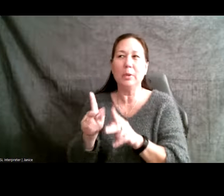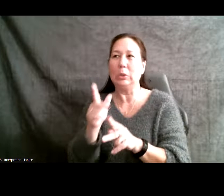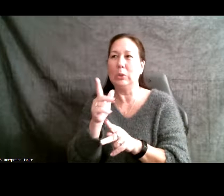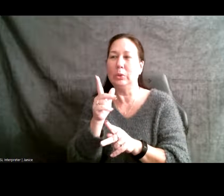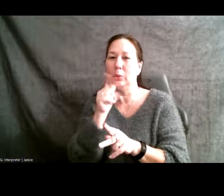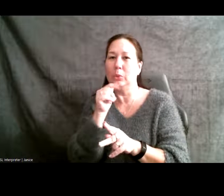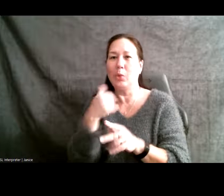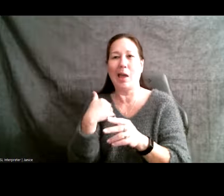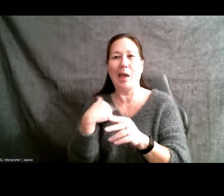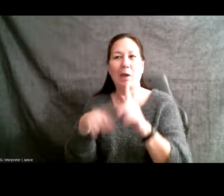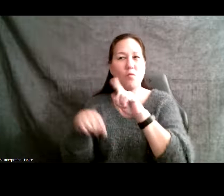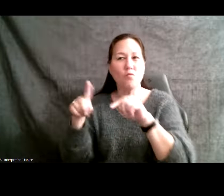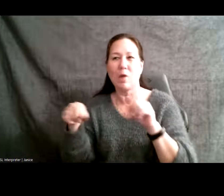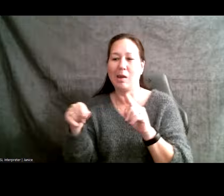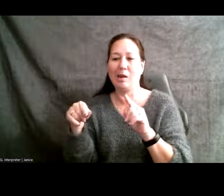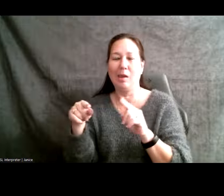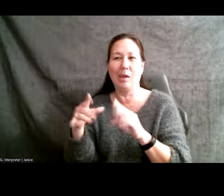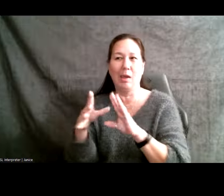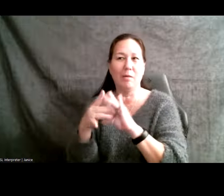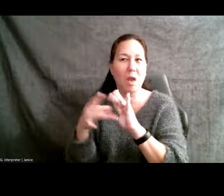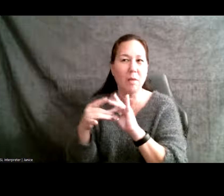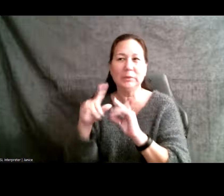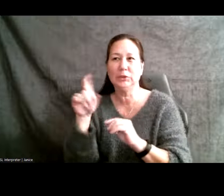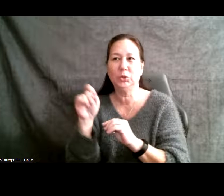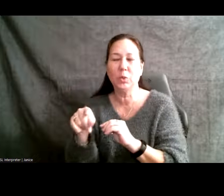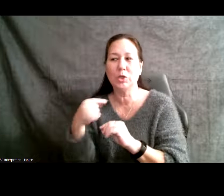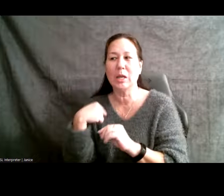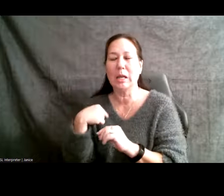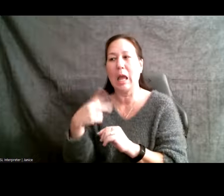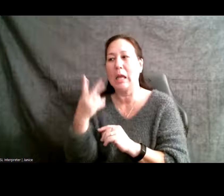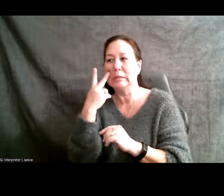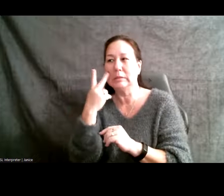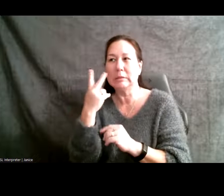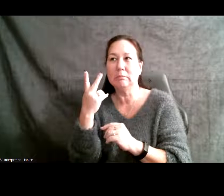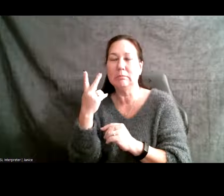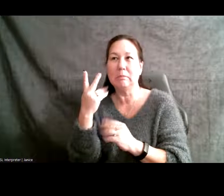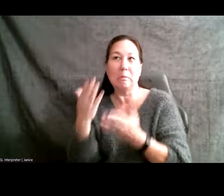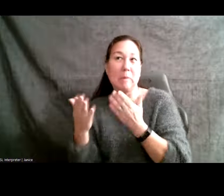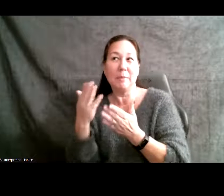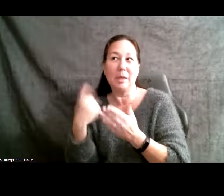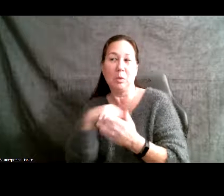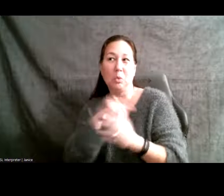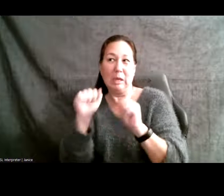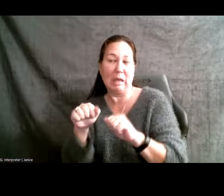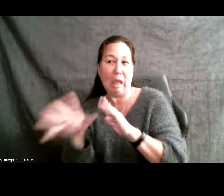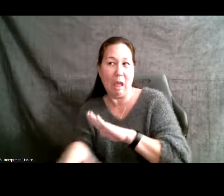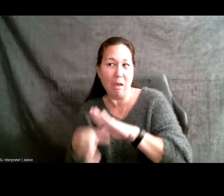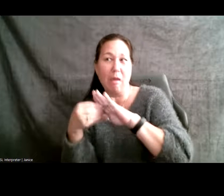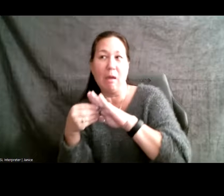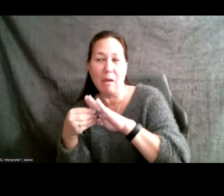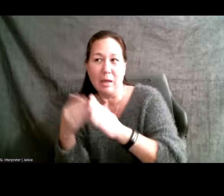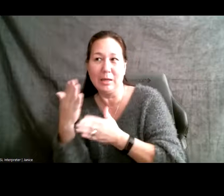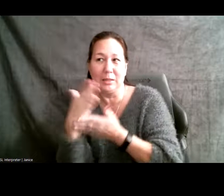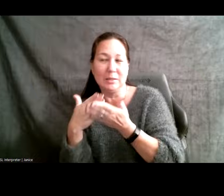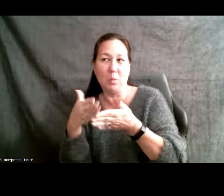comments and questions. So either I could see them included in the minutes, maybe in some summary form, or at least an